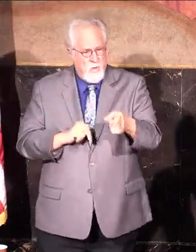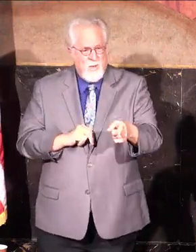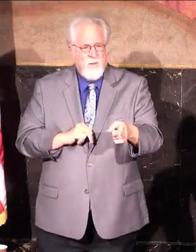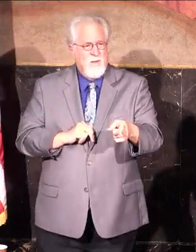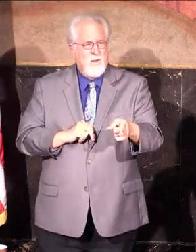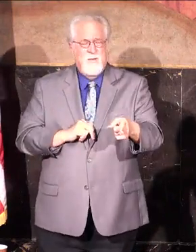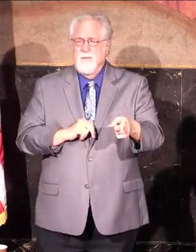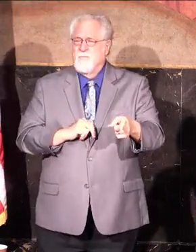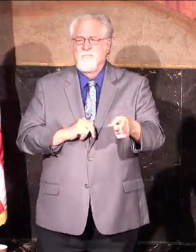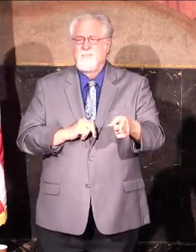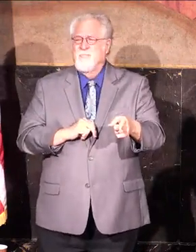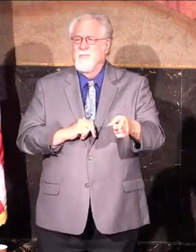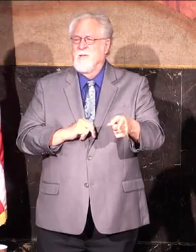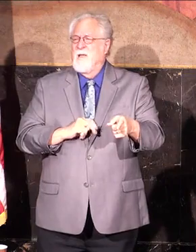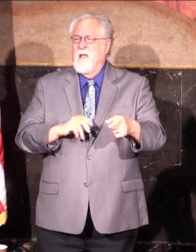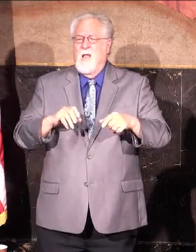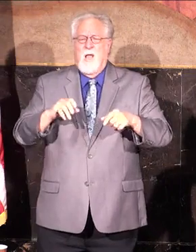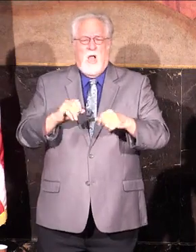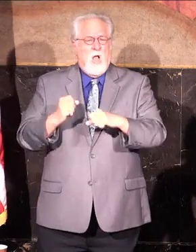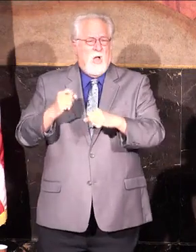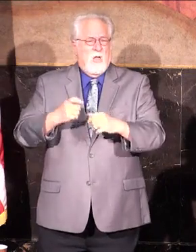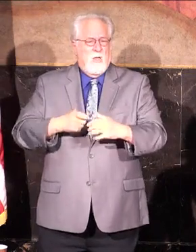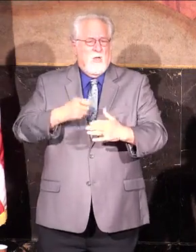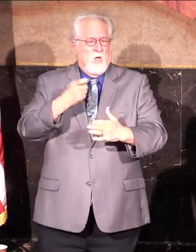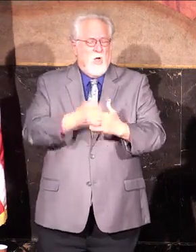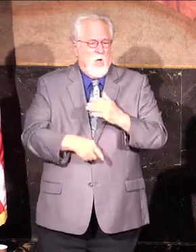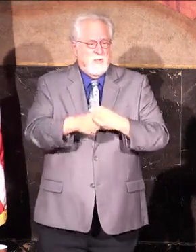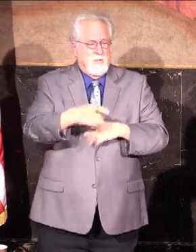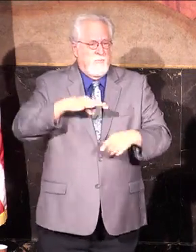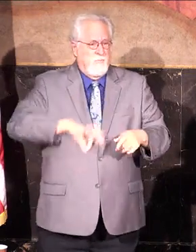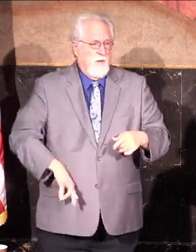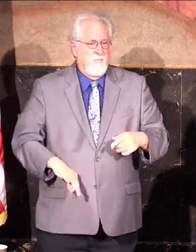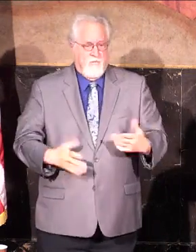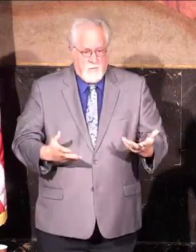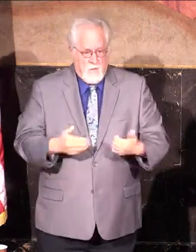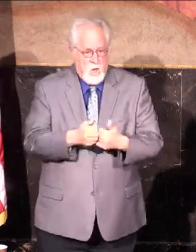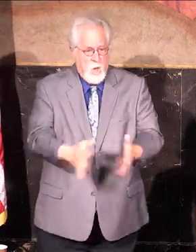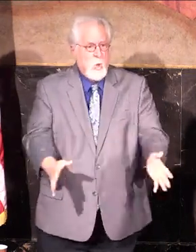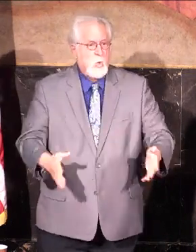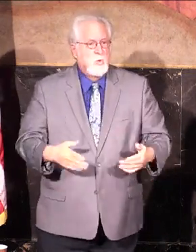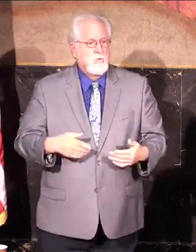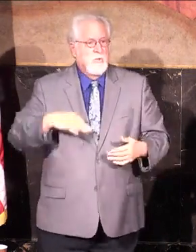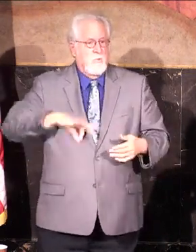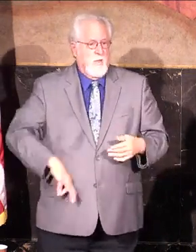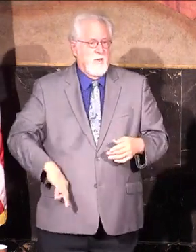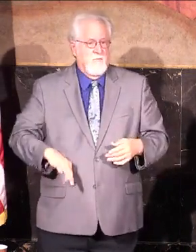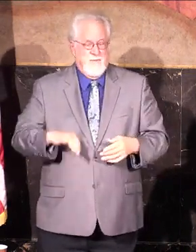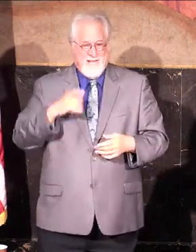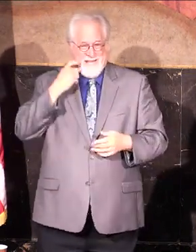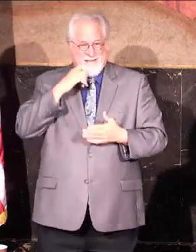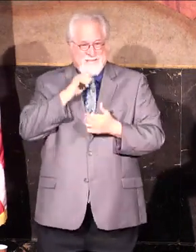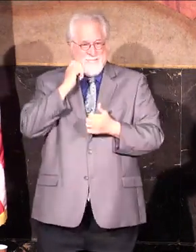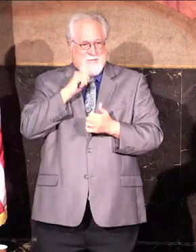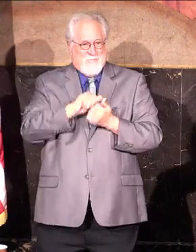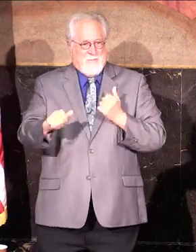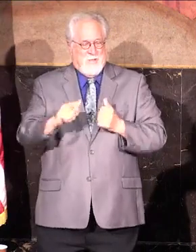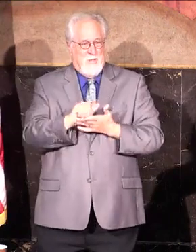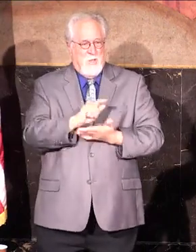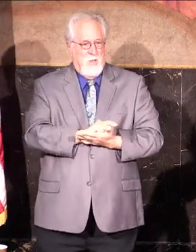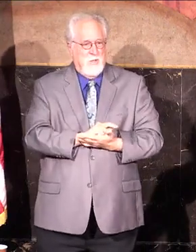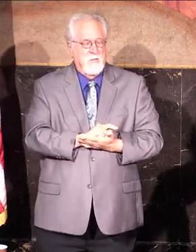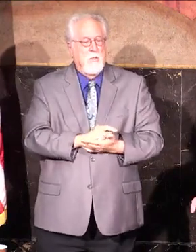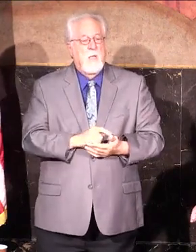would potentially cost them a benefit of the laws that were passed just recently.